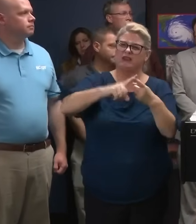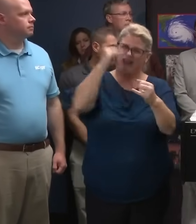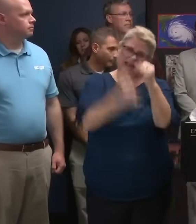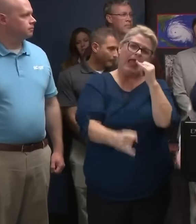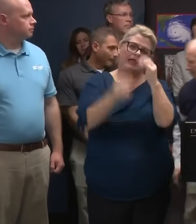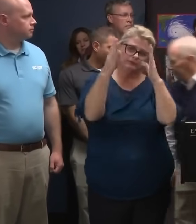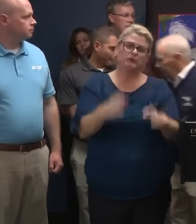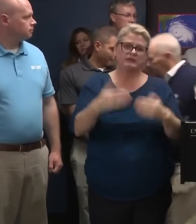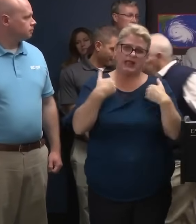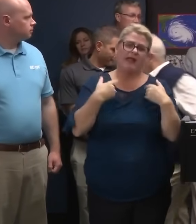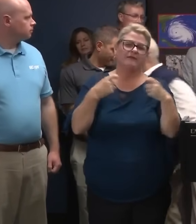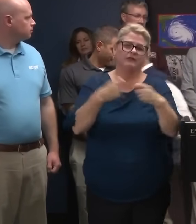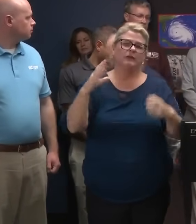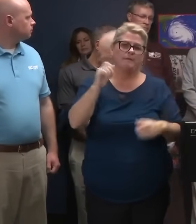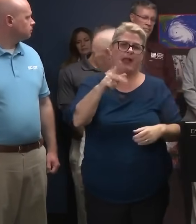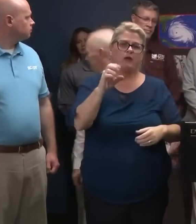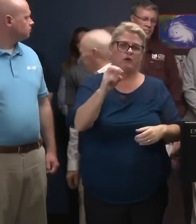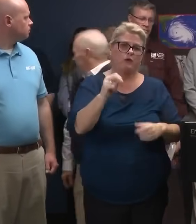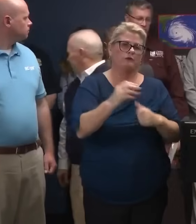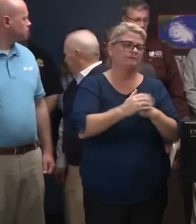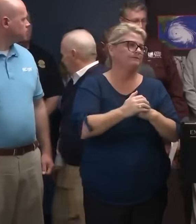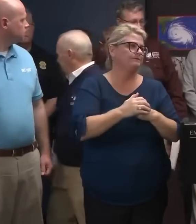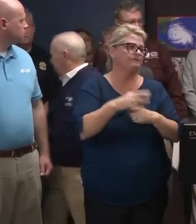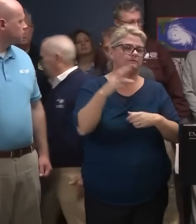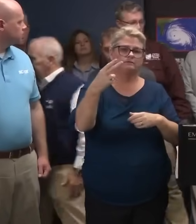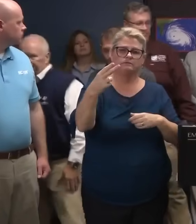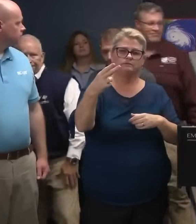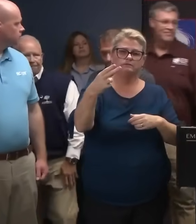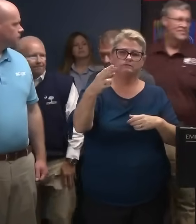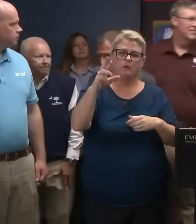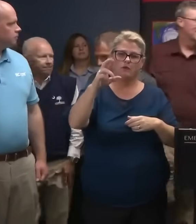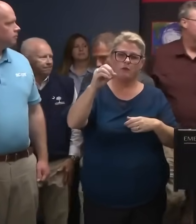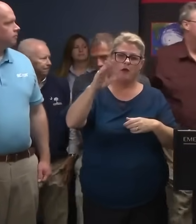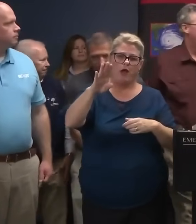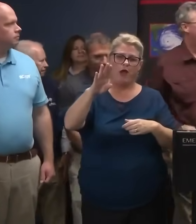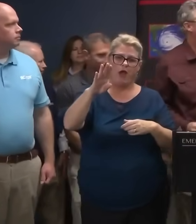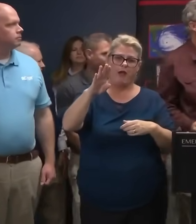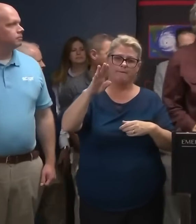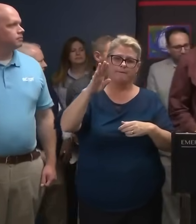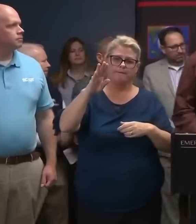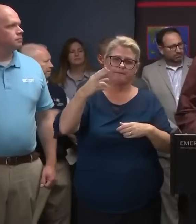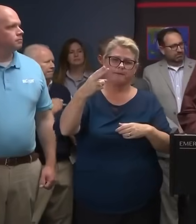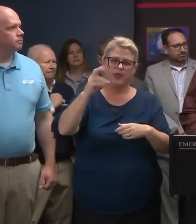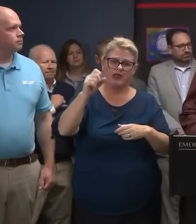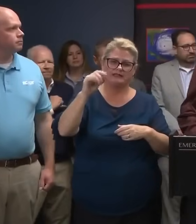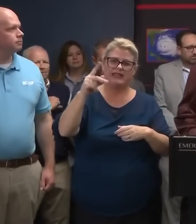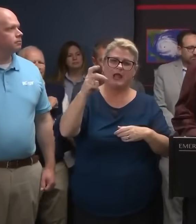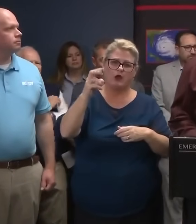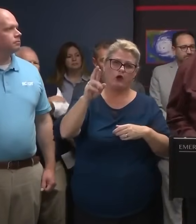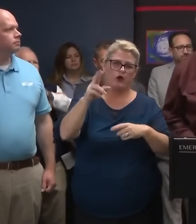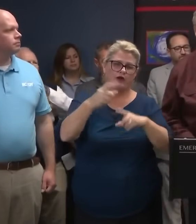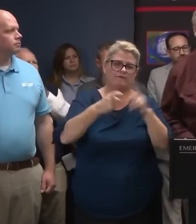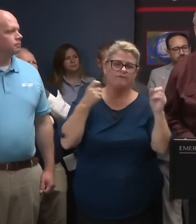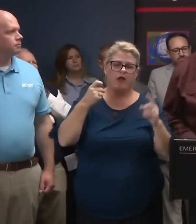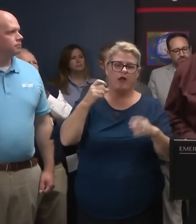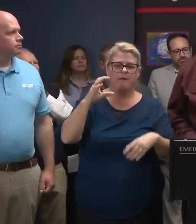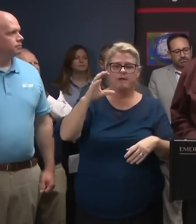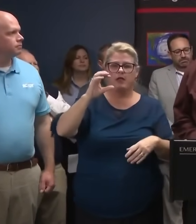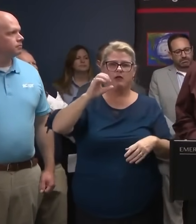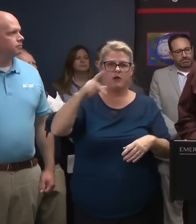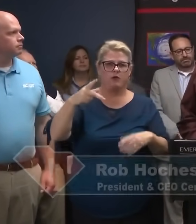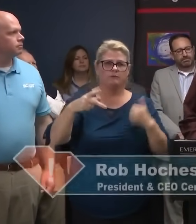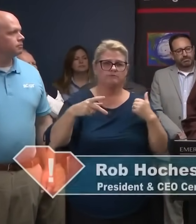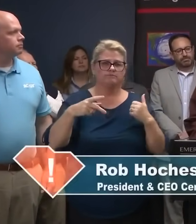Thank you, Mr. Staton. President and CEO Rob Hostetler. Central Electric Power Cooperative. Thank you, Governor.